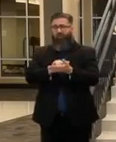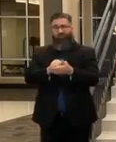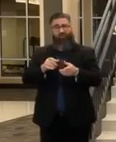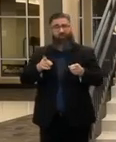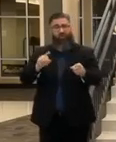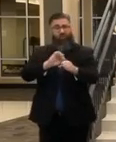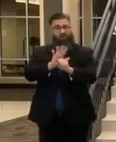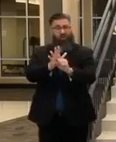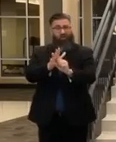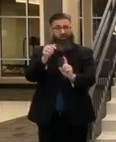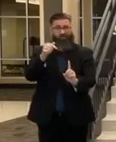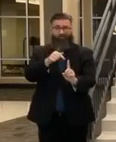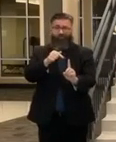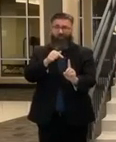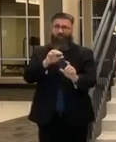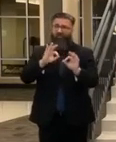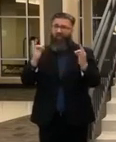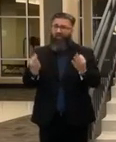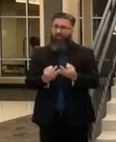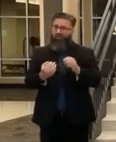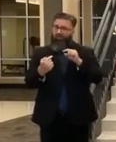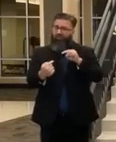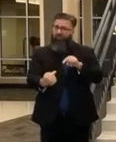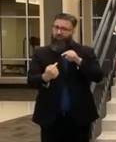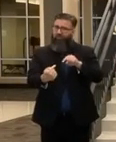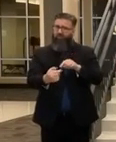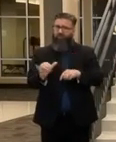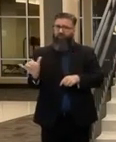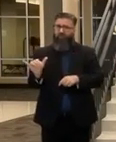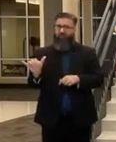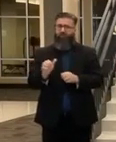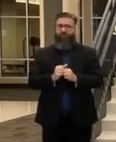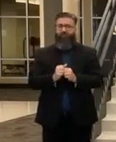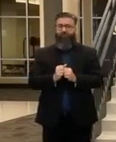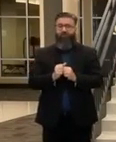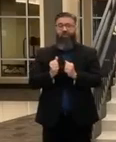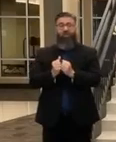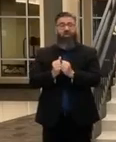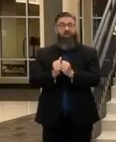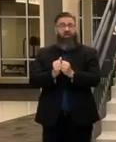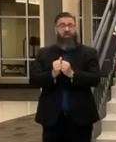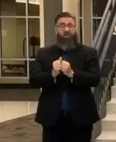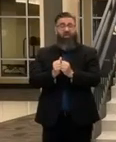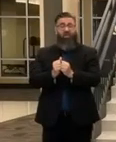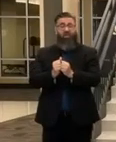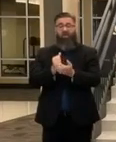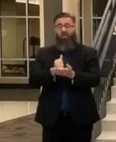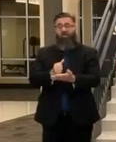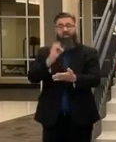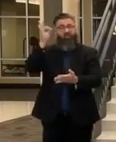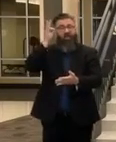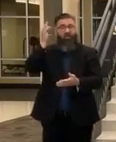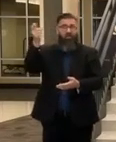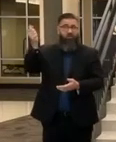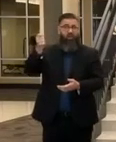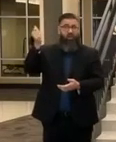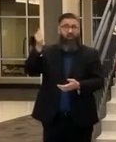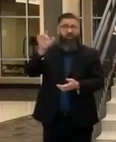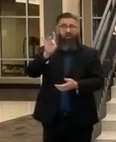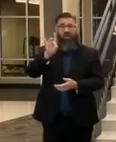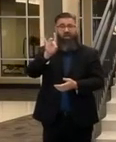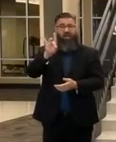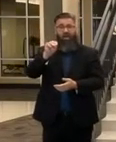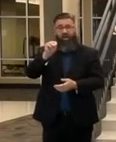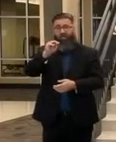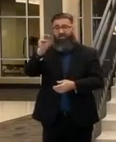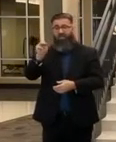the help of federal grants, $80 million in emergency rental assistance was distributed through COVID funds this